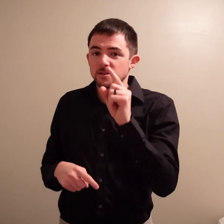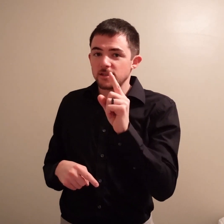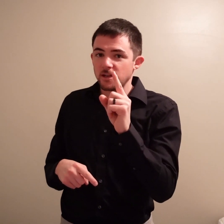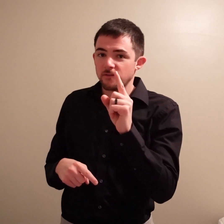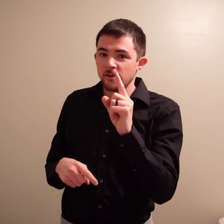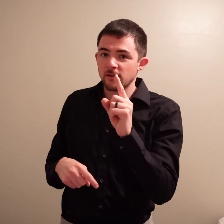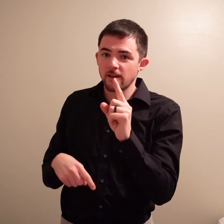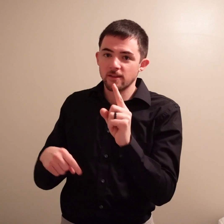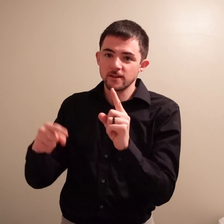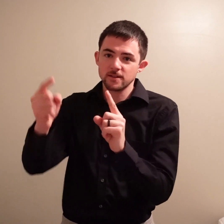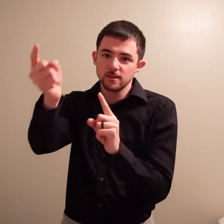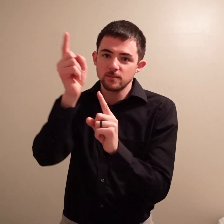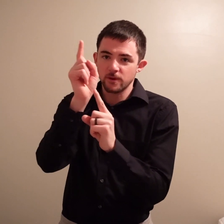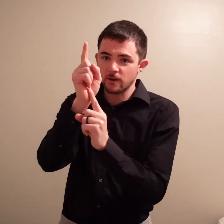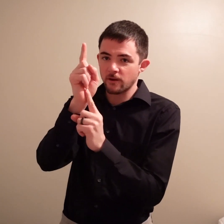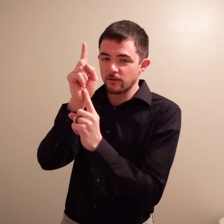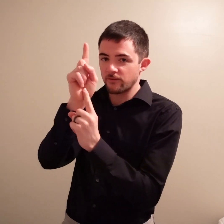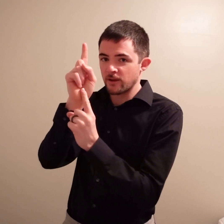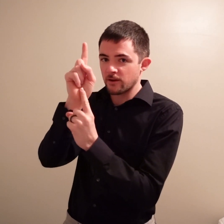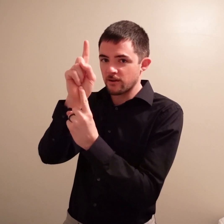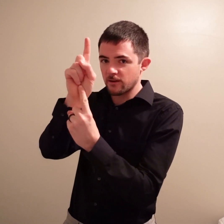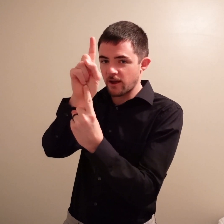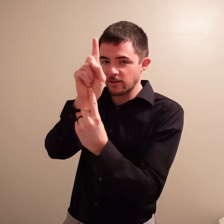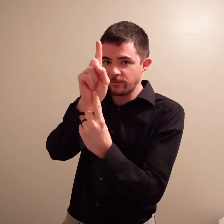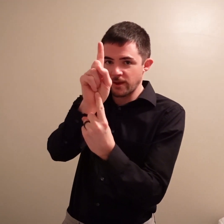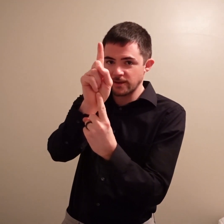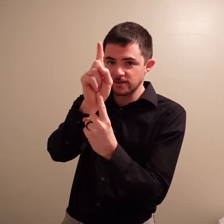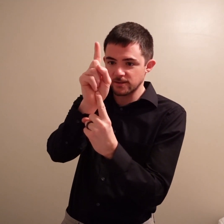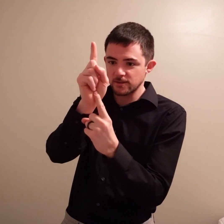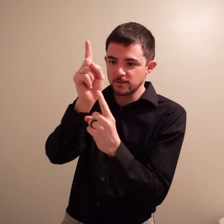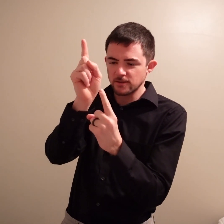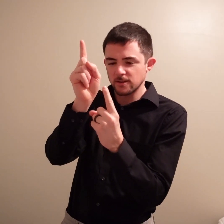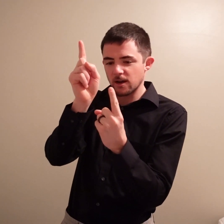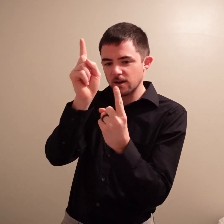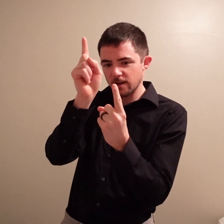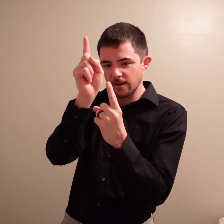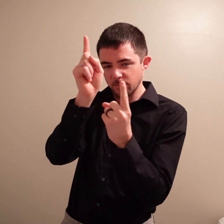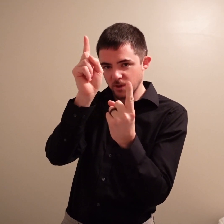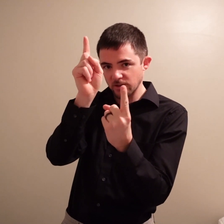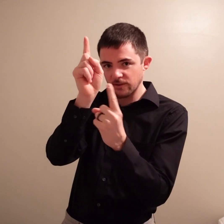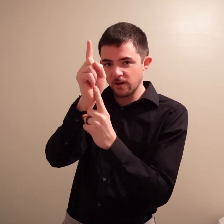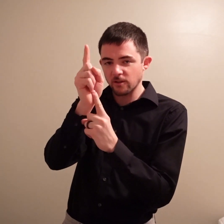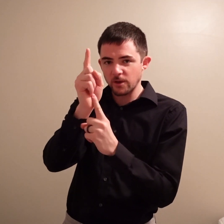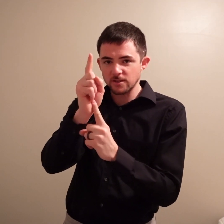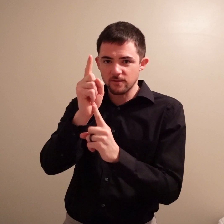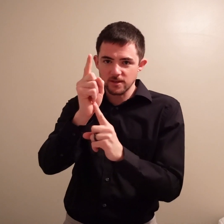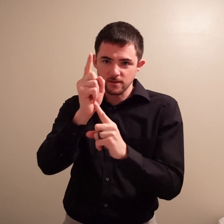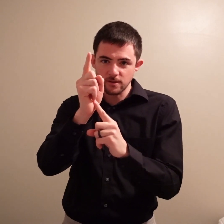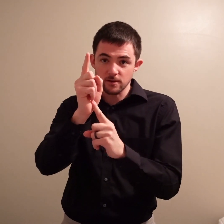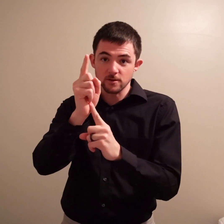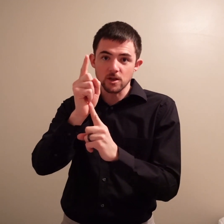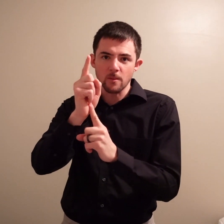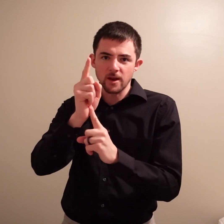Take your finger like this, put your other finger at the base, put this finger at the base of your dominant